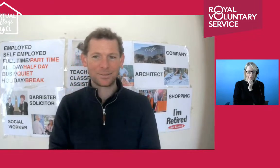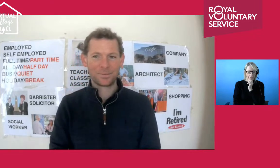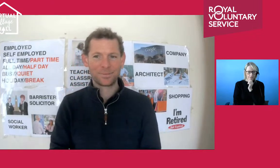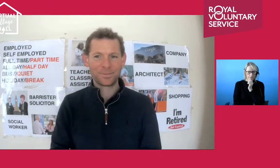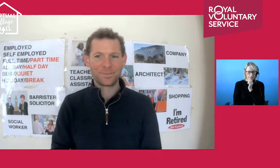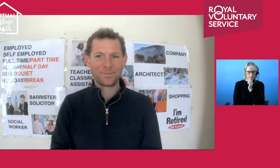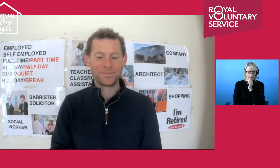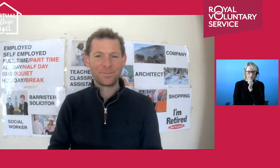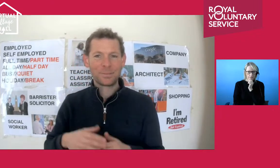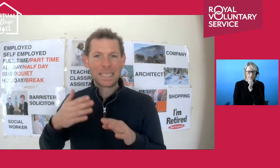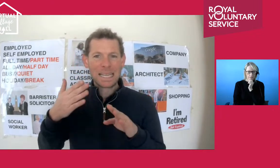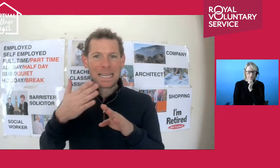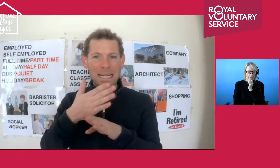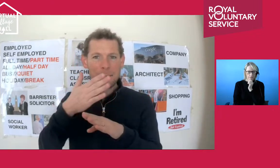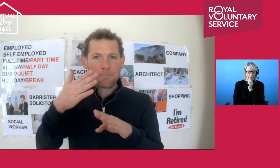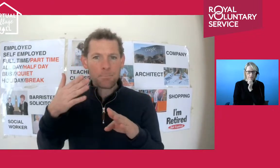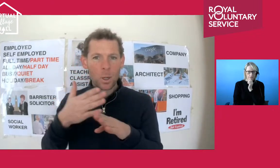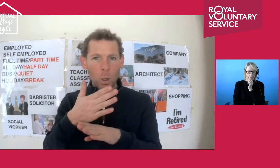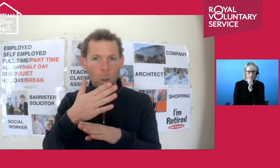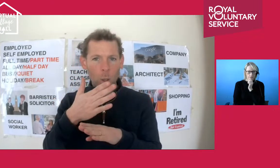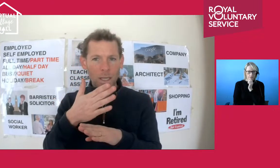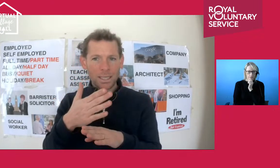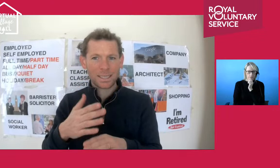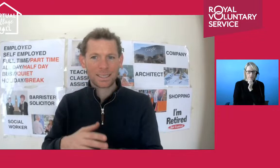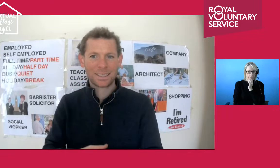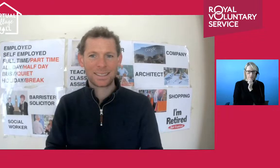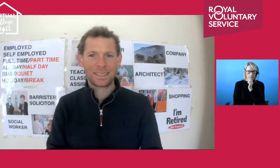Number 6.